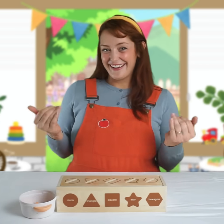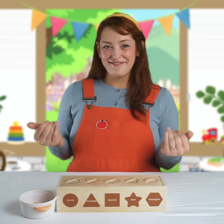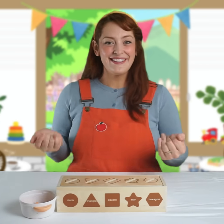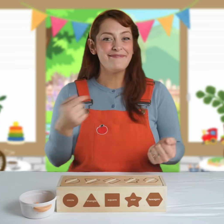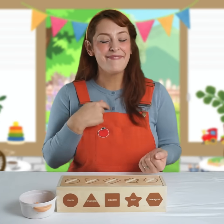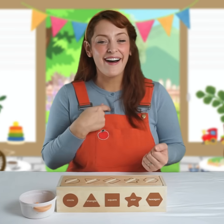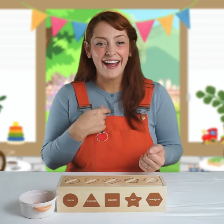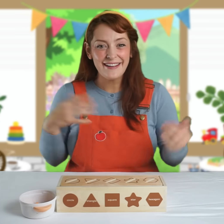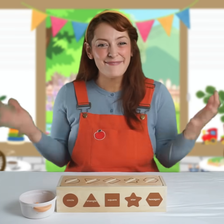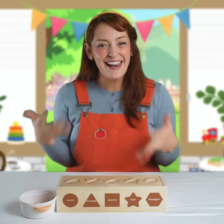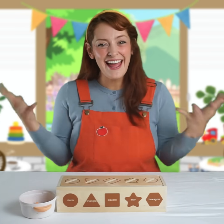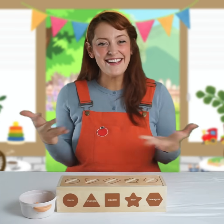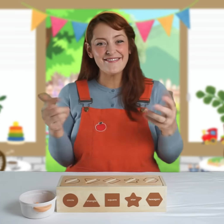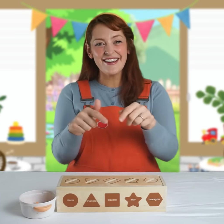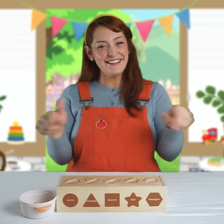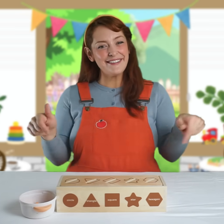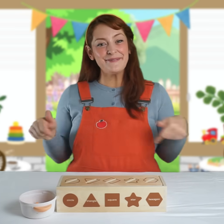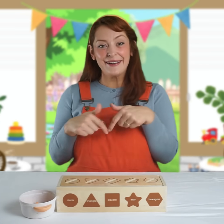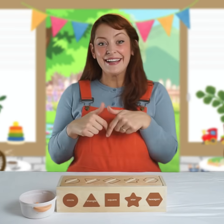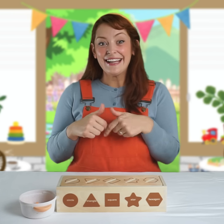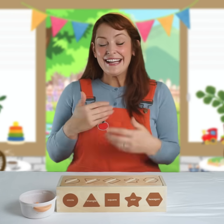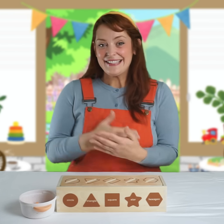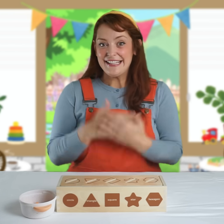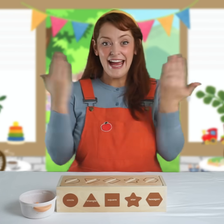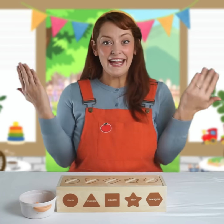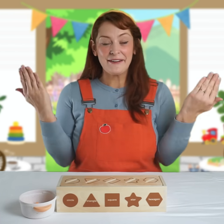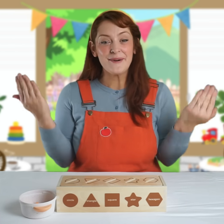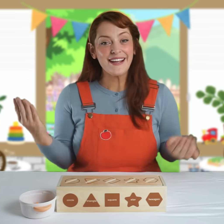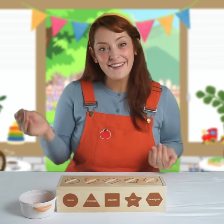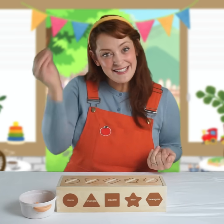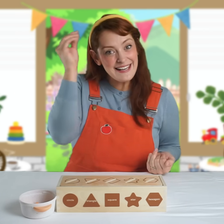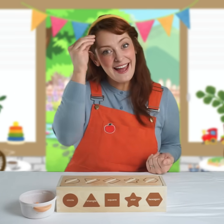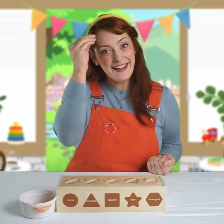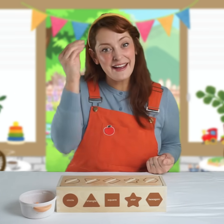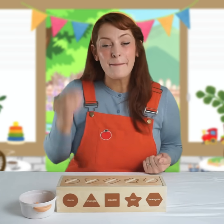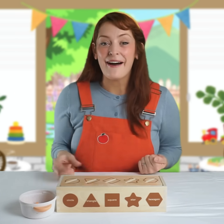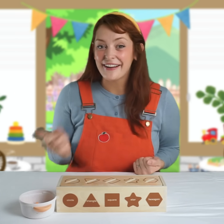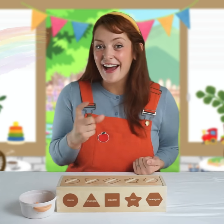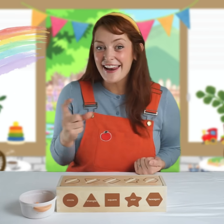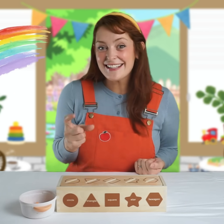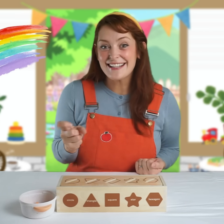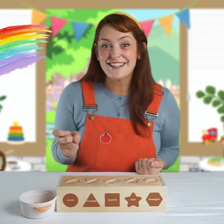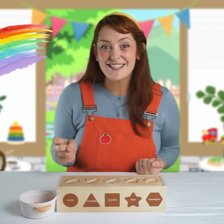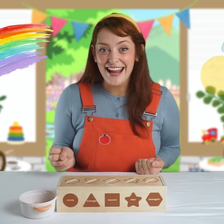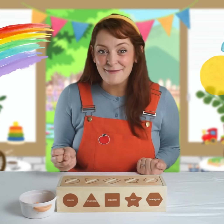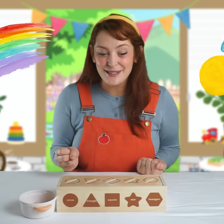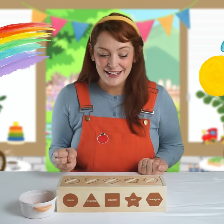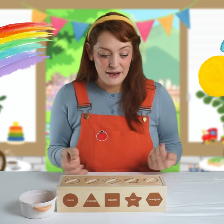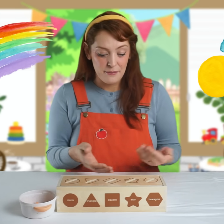Welcome to my playroom! Today we're going to learn about colours and shapes with